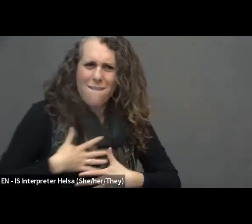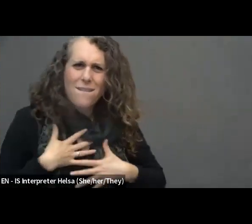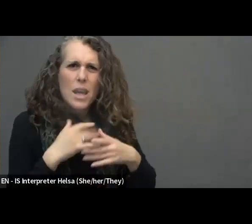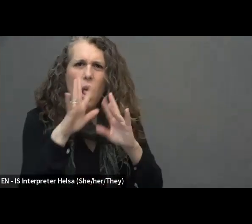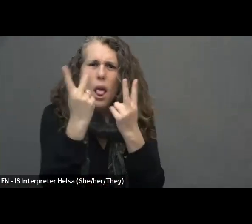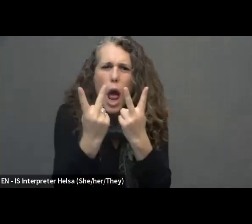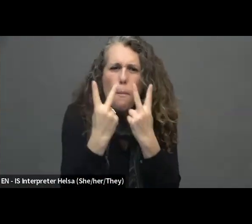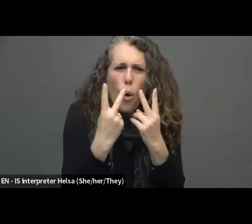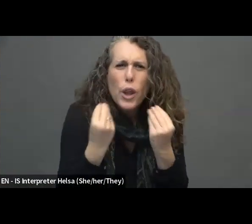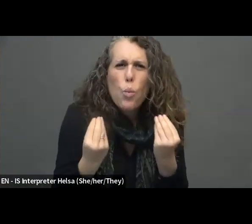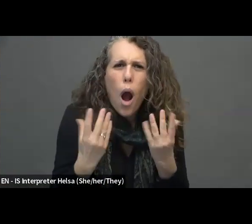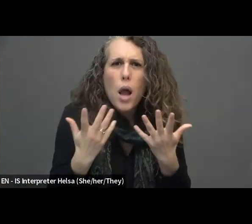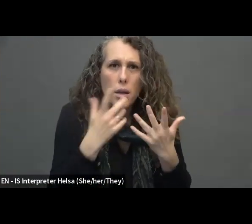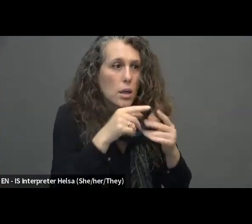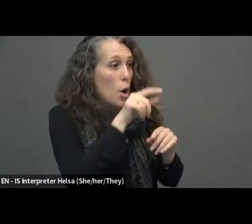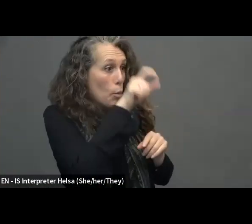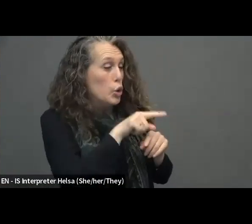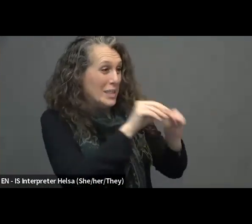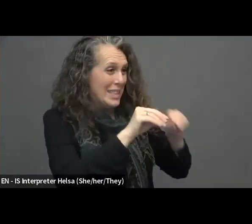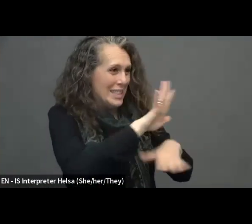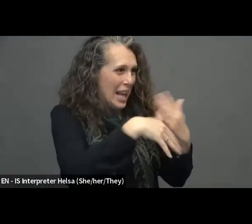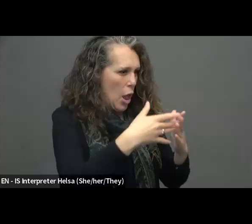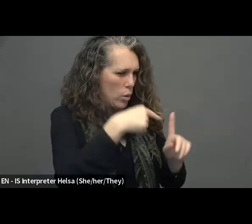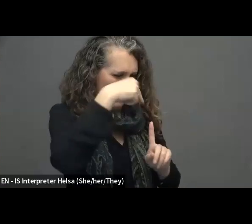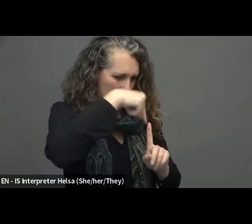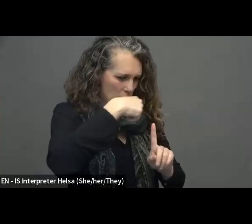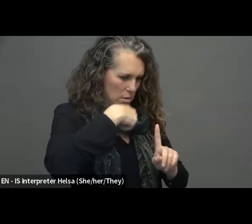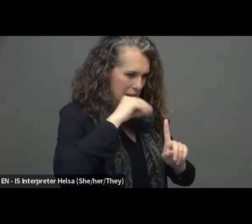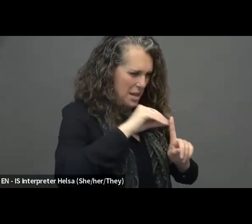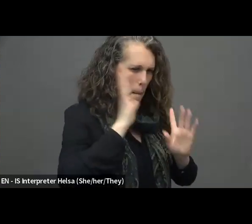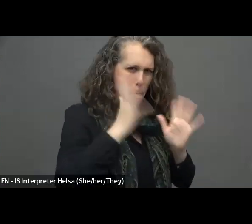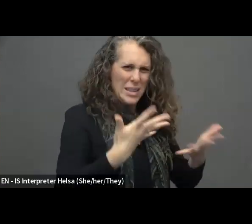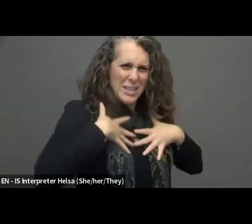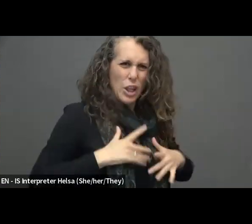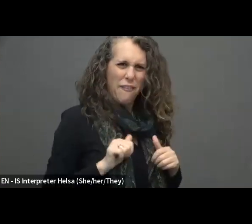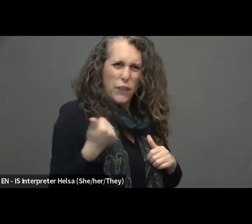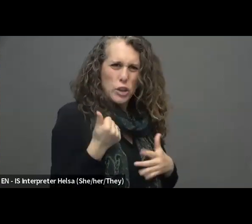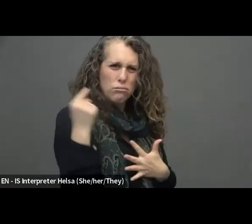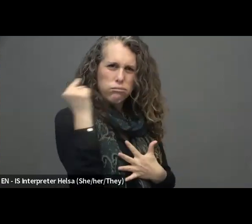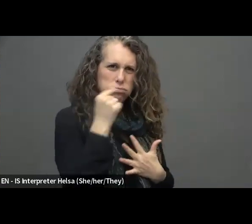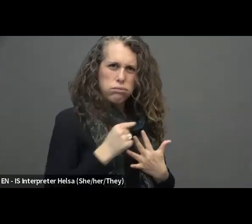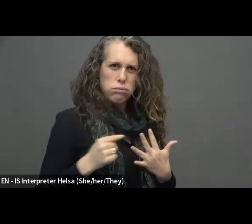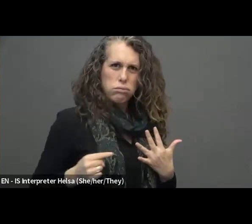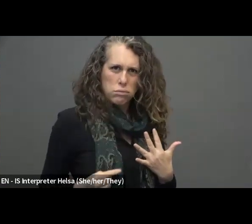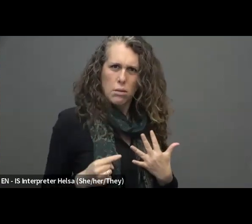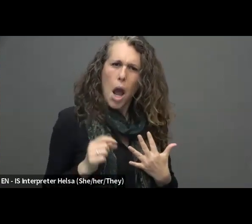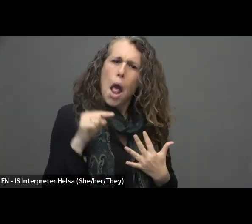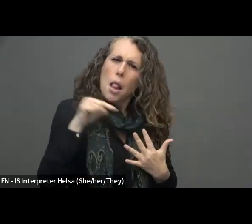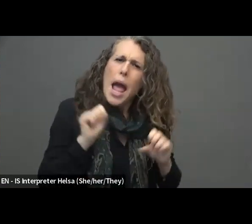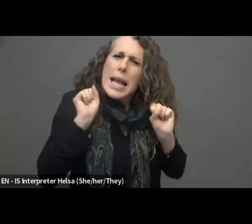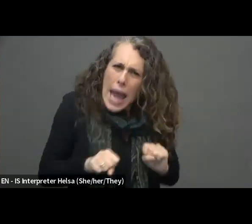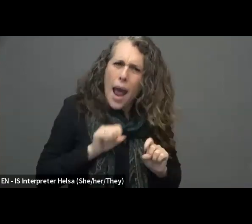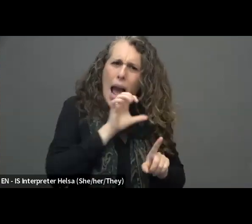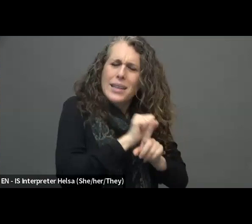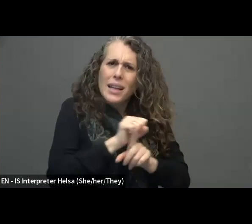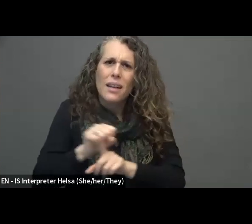teacher sign language proficiency is important in the classroom, and you can develop scales, you know, with less